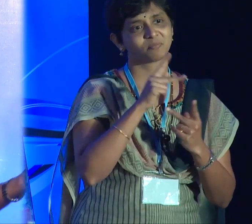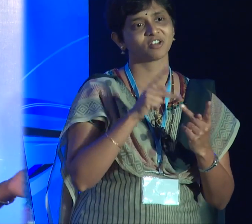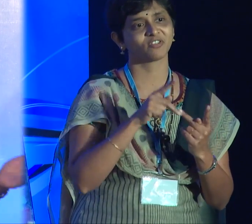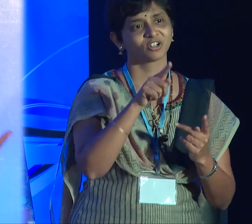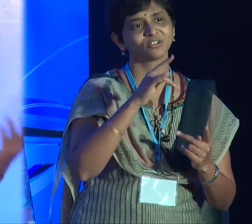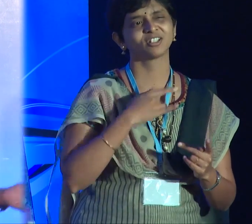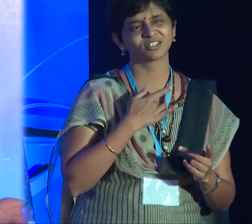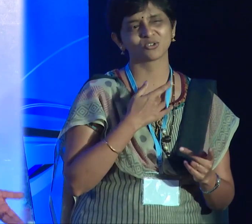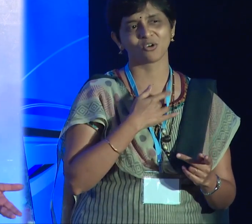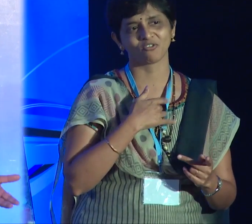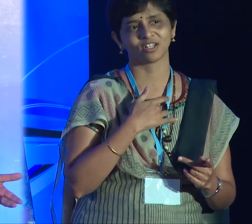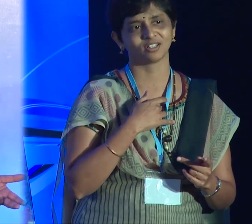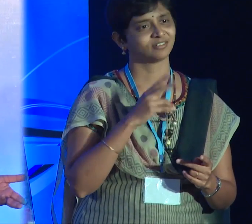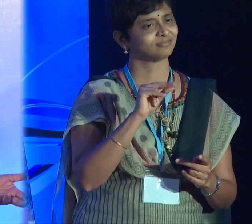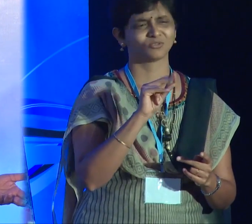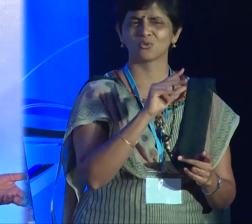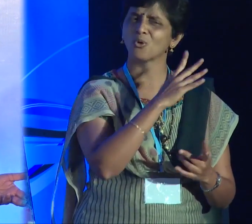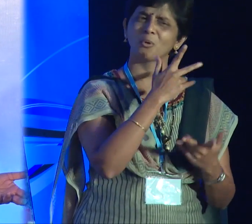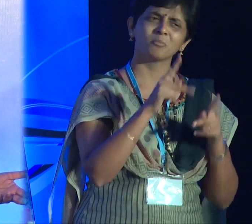in reality. Nobody is perfect.